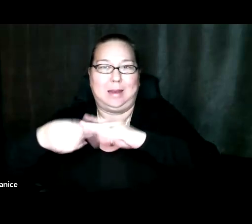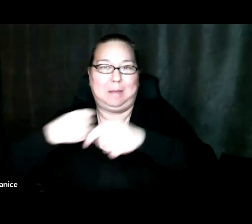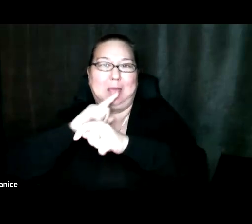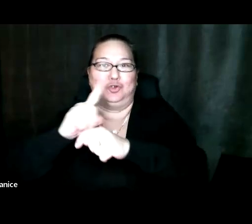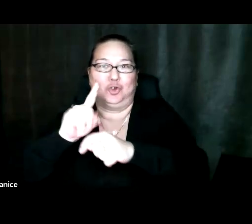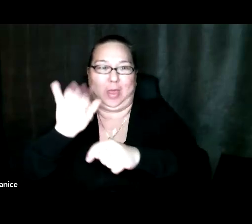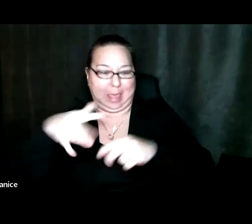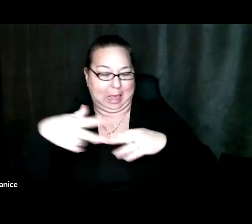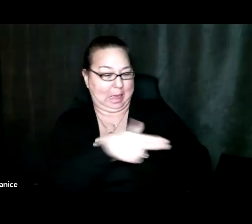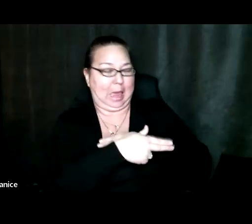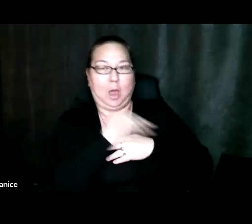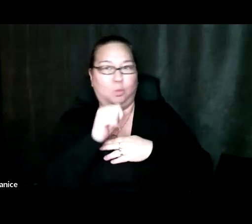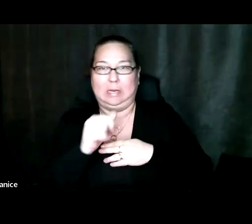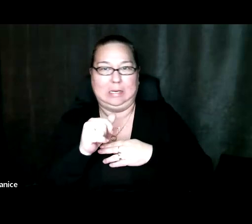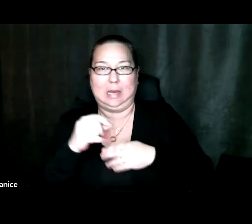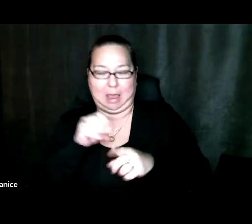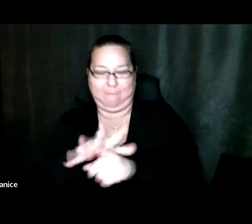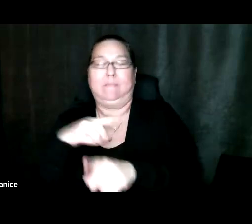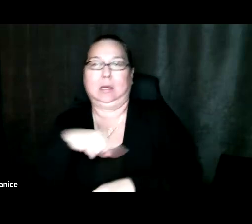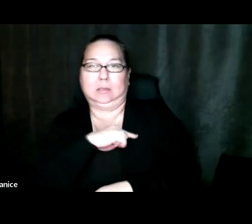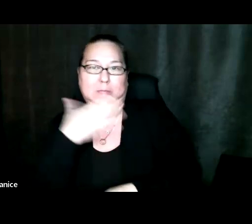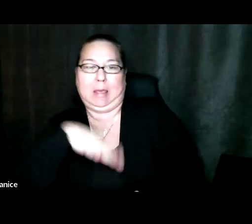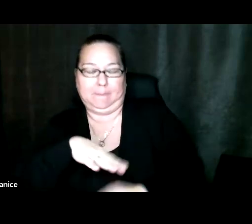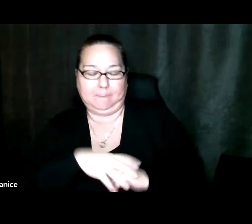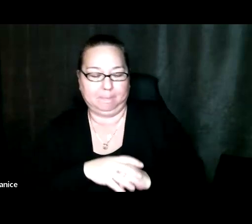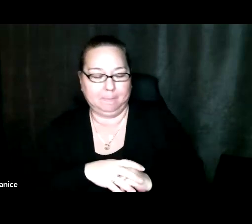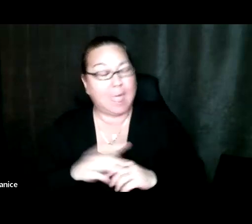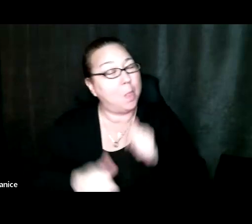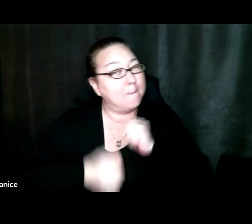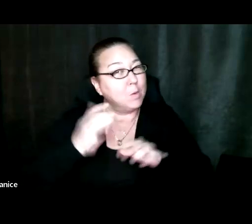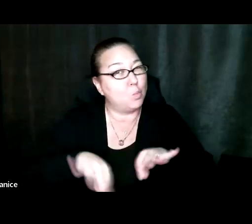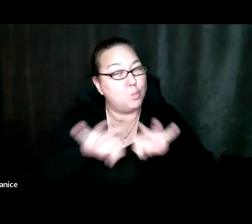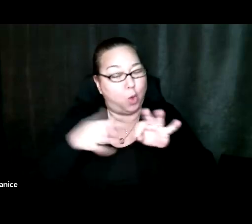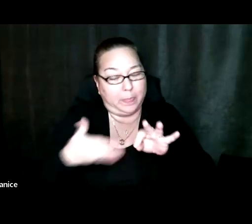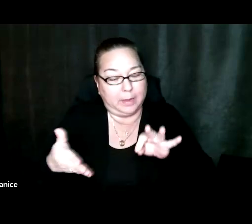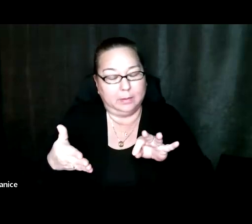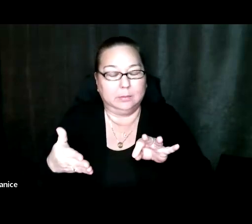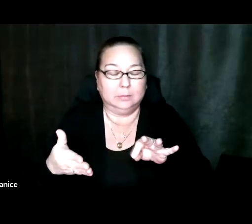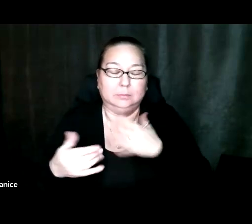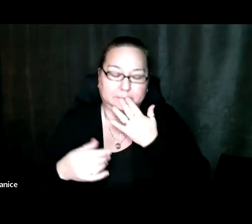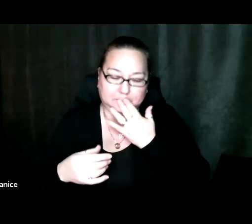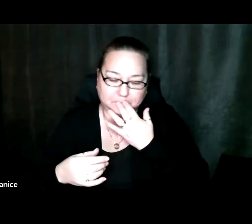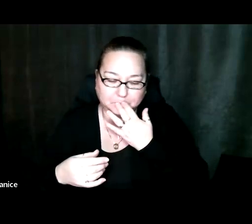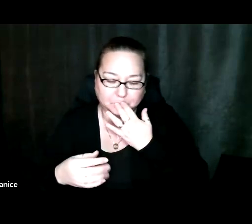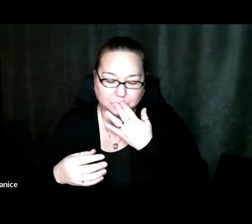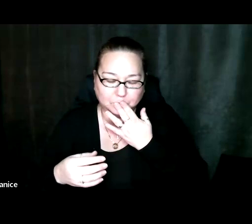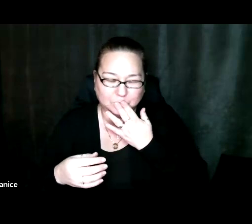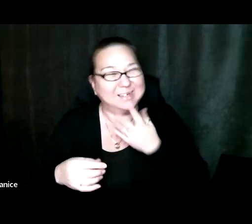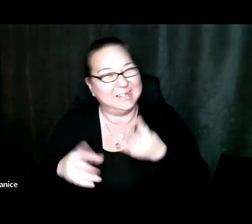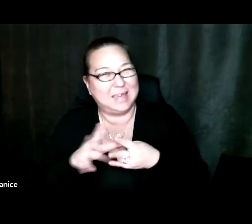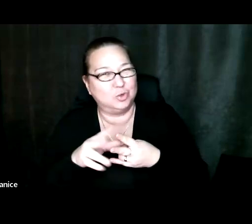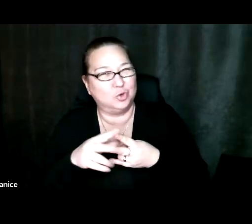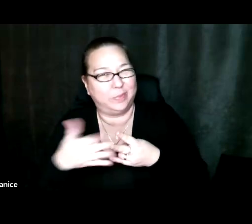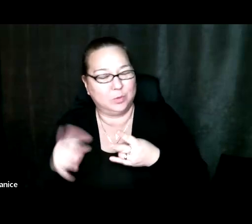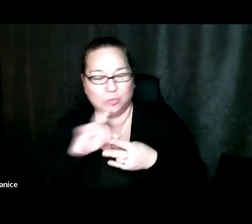ESSER piece. And now moving forward, the most important thing is that I think it's a couple of things. I think one is that there's